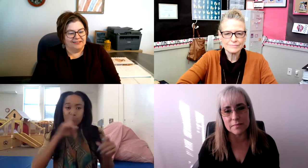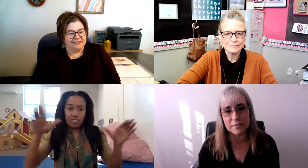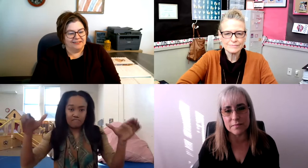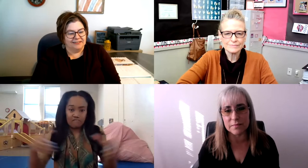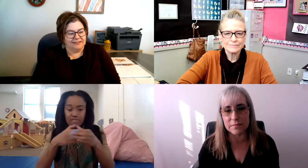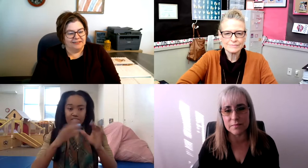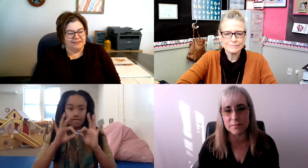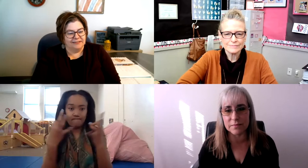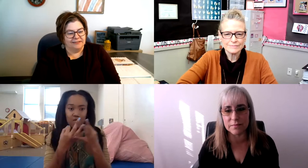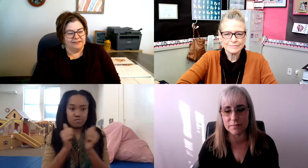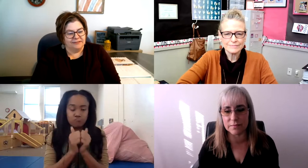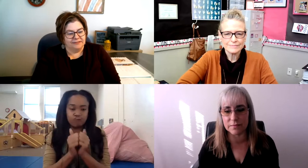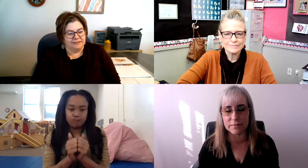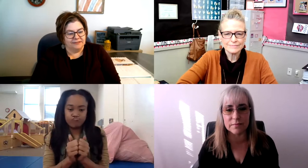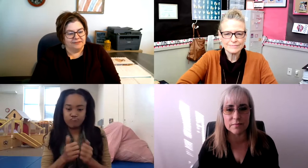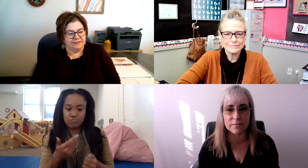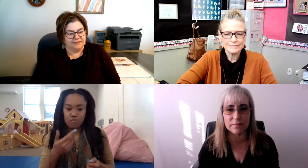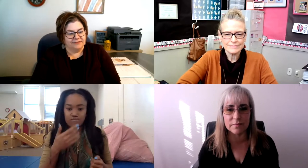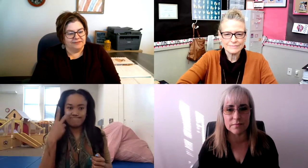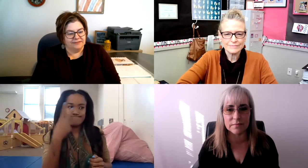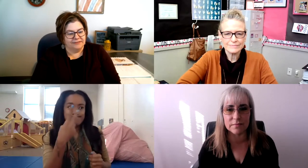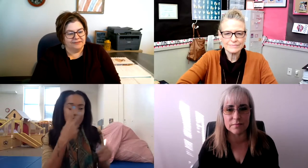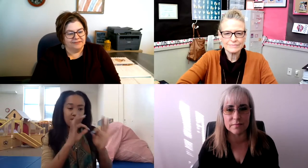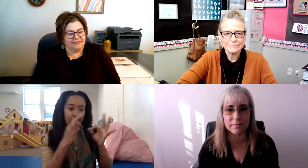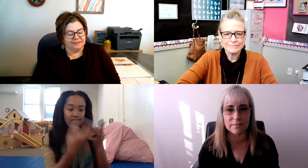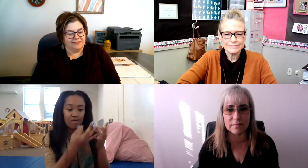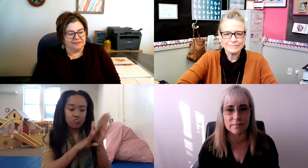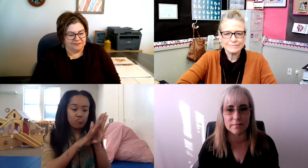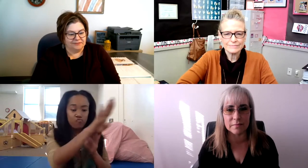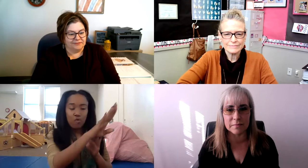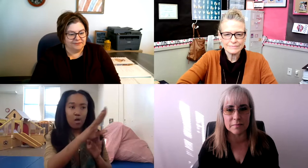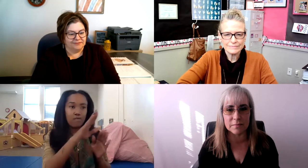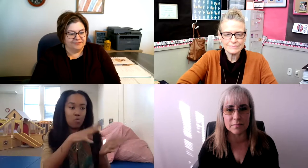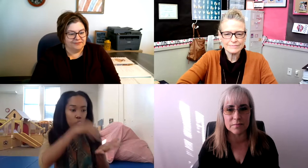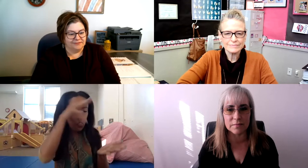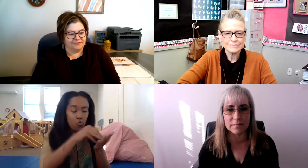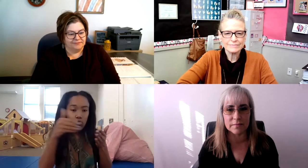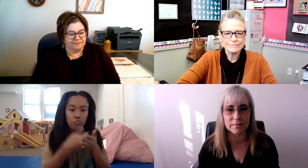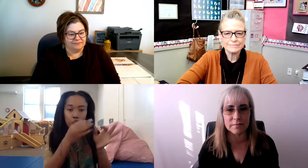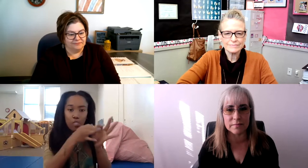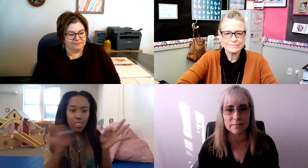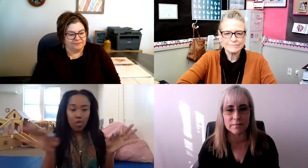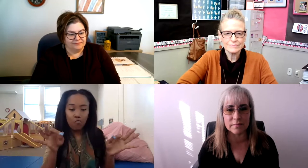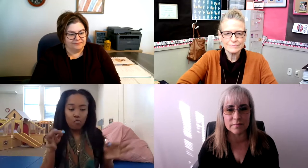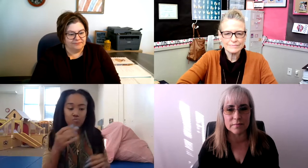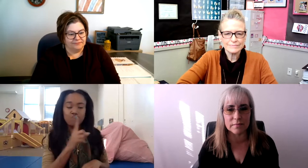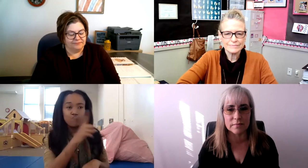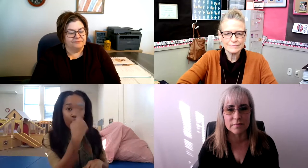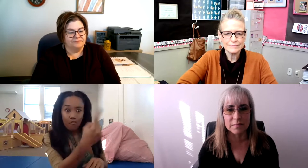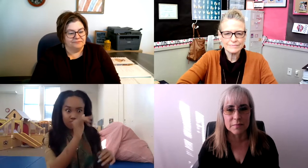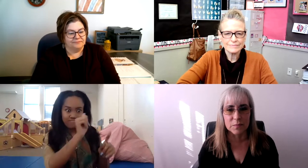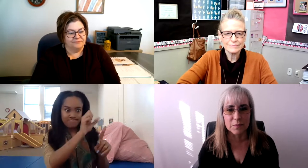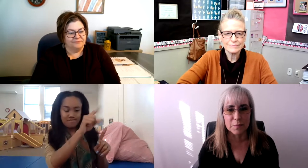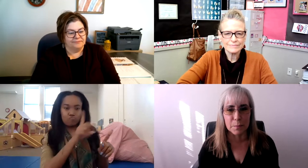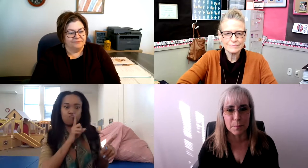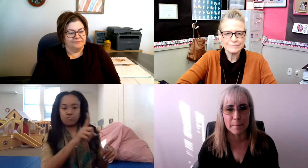I really, you know, enjoy this work. I really want to bring families together. I want to see families develop